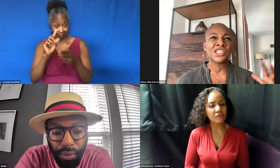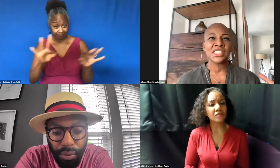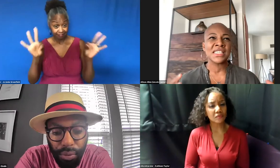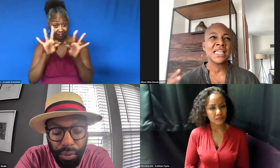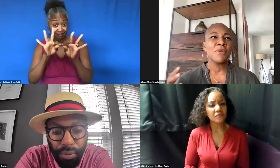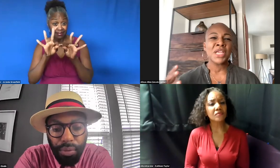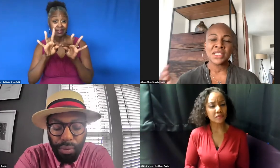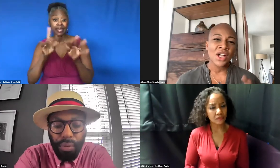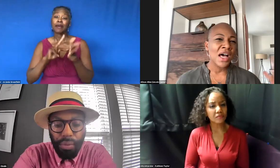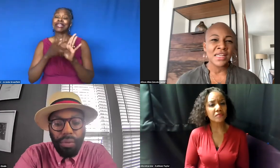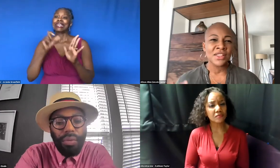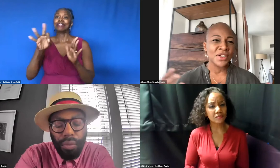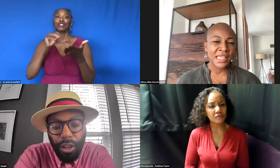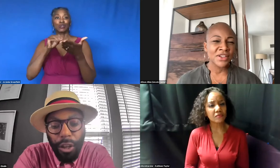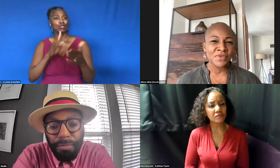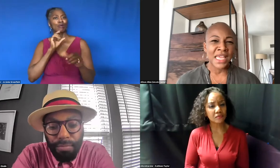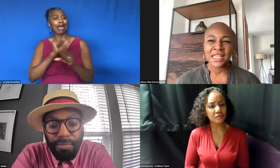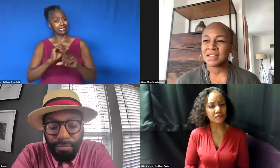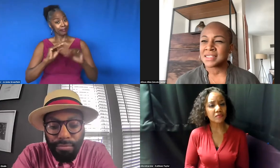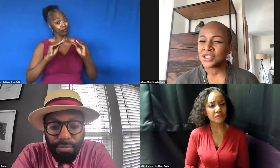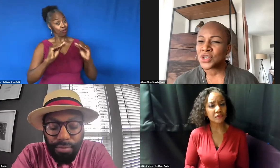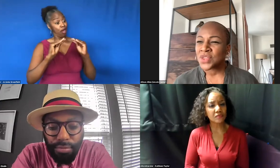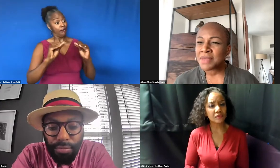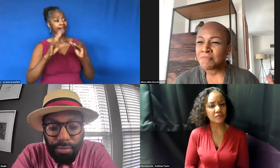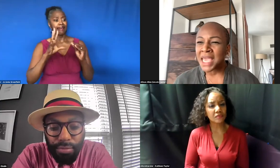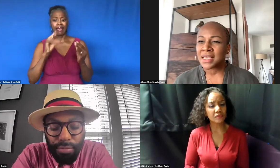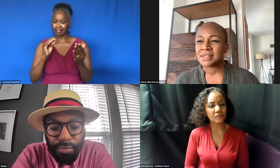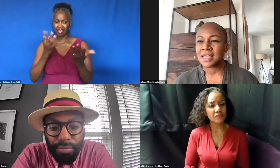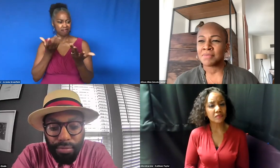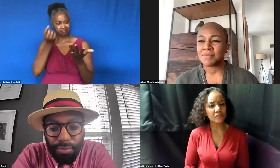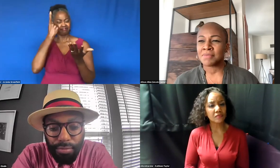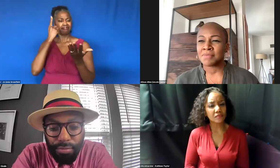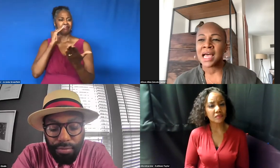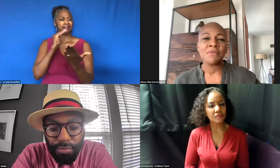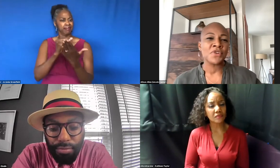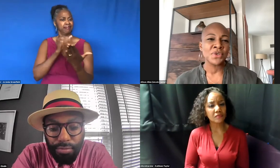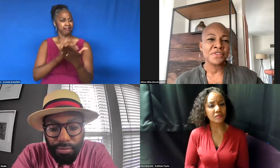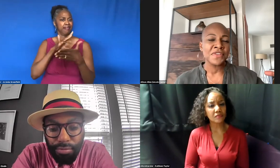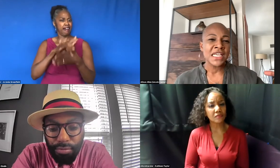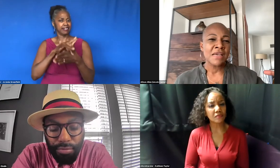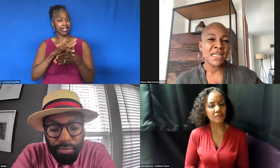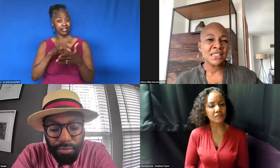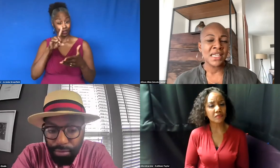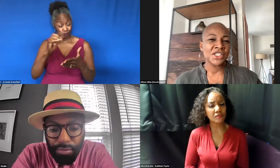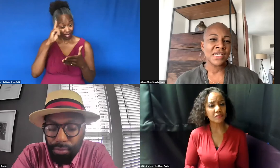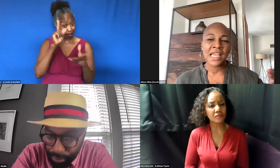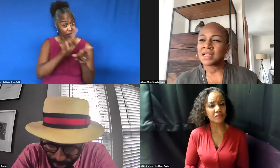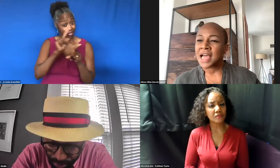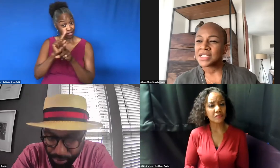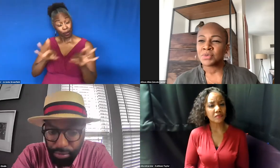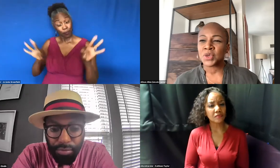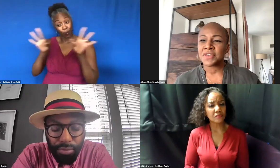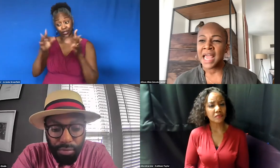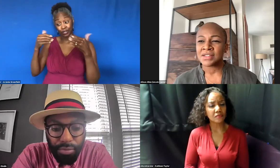students are actually being taught and they're getting the lessons, do you think making time for sort of meditation in